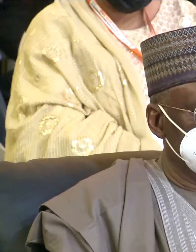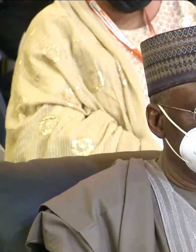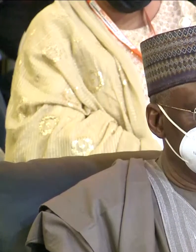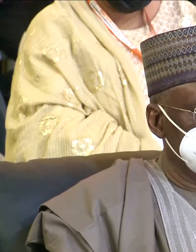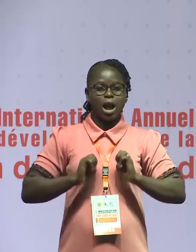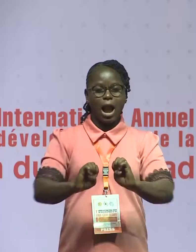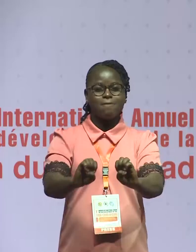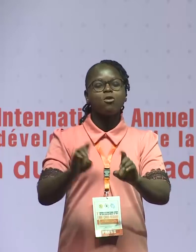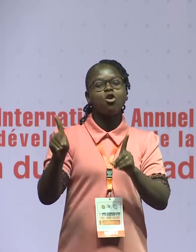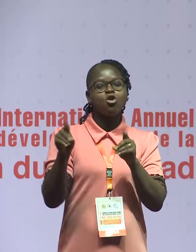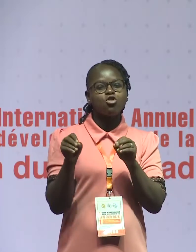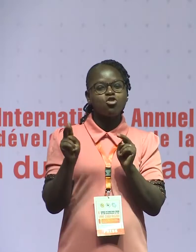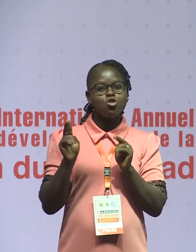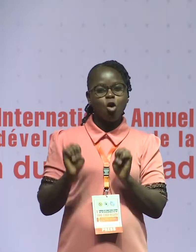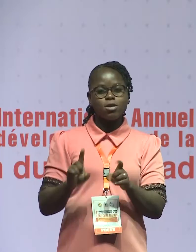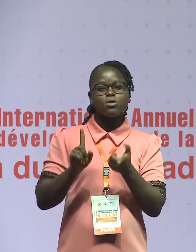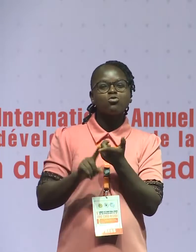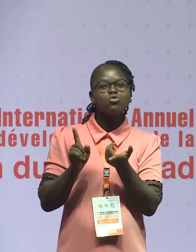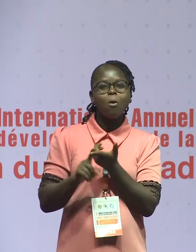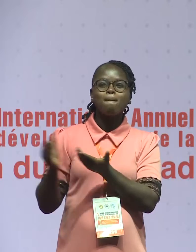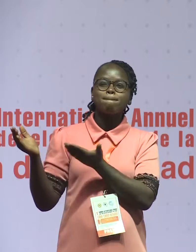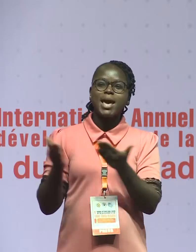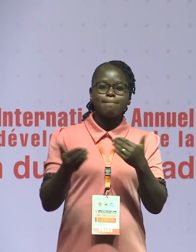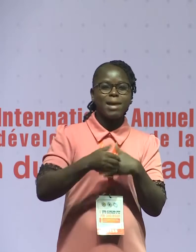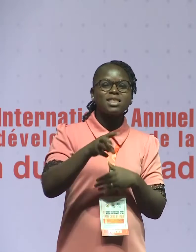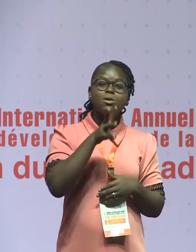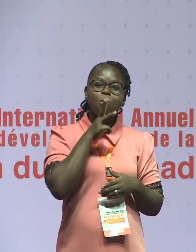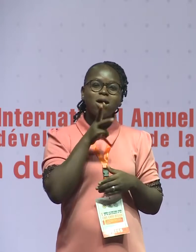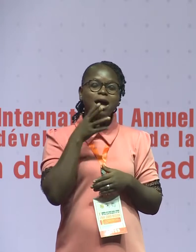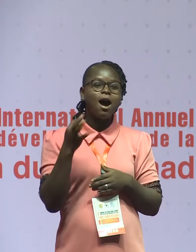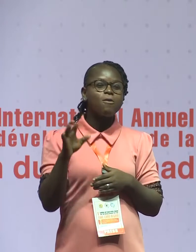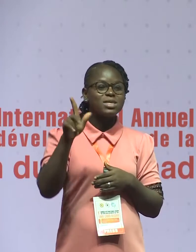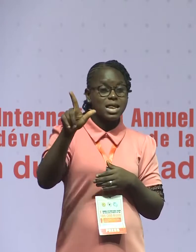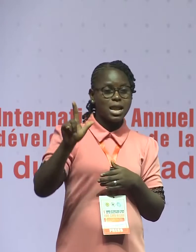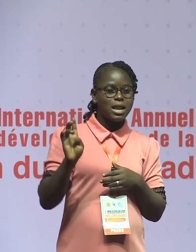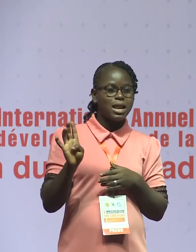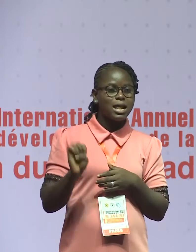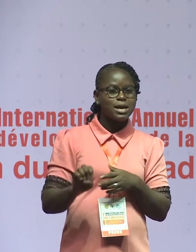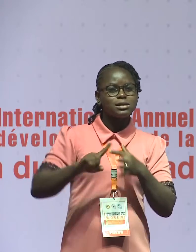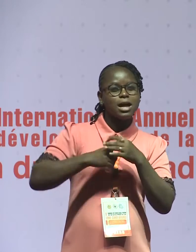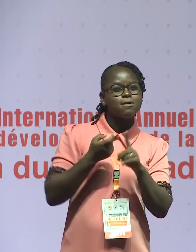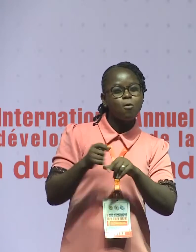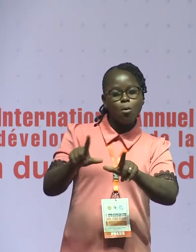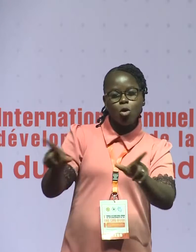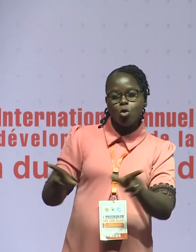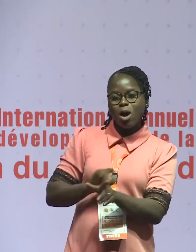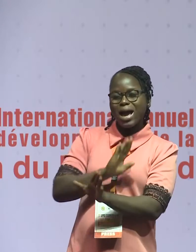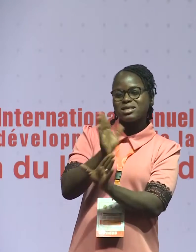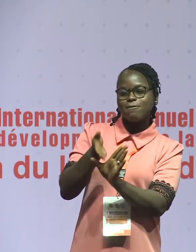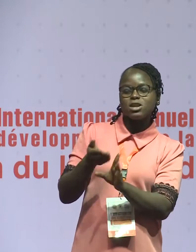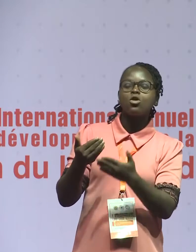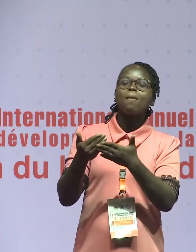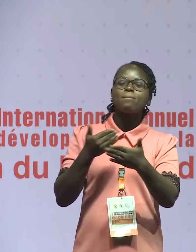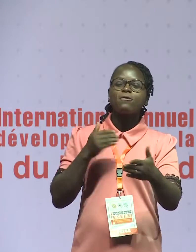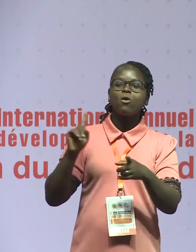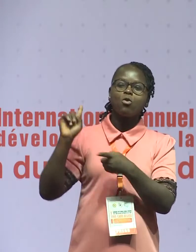efforts being done to recharge the waters of the lake, starting, of course, from local interventions before we go